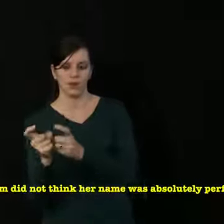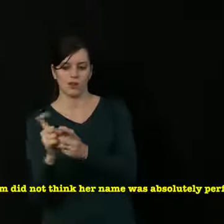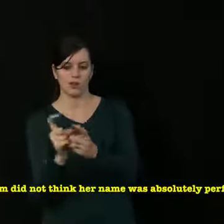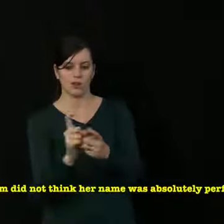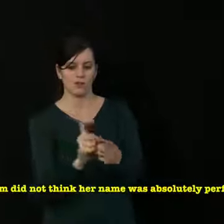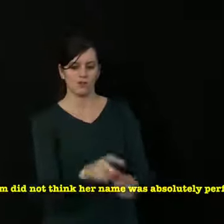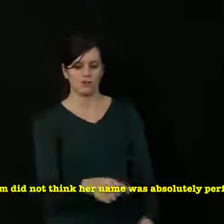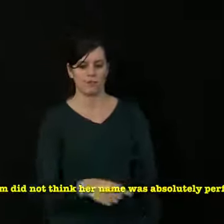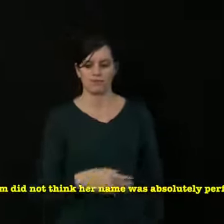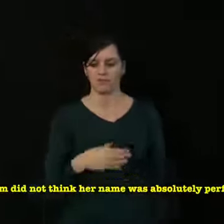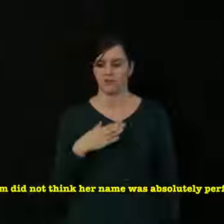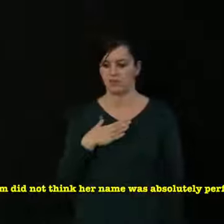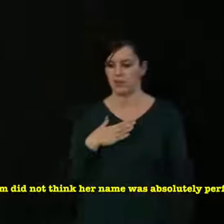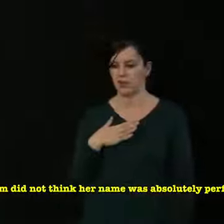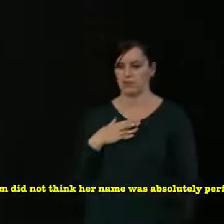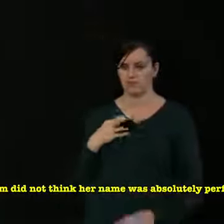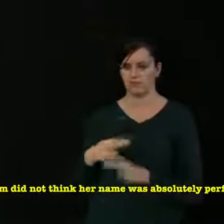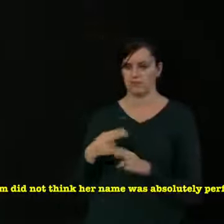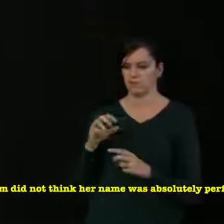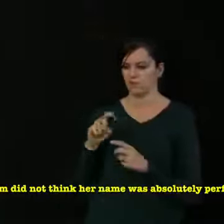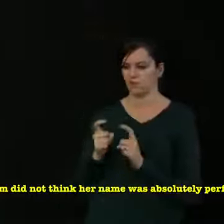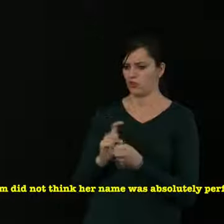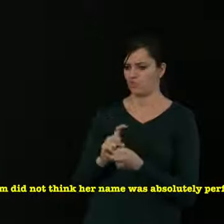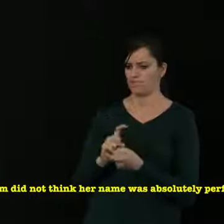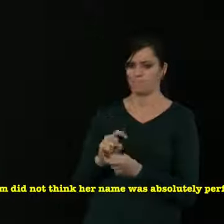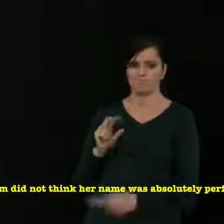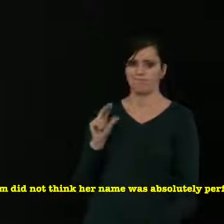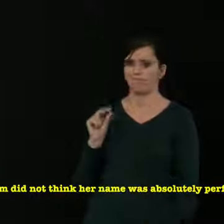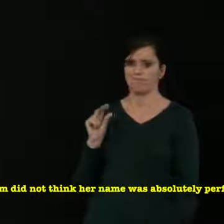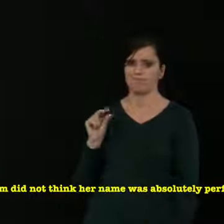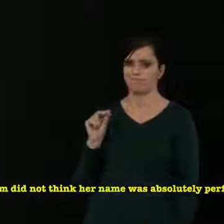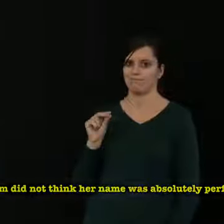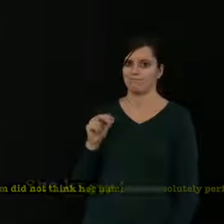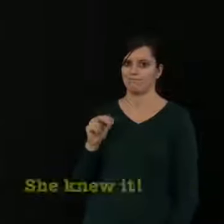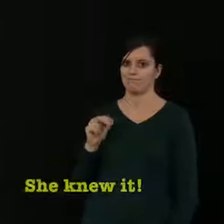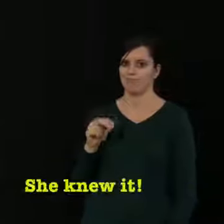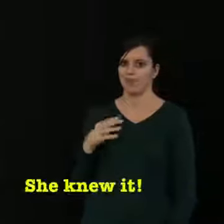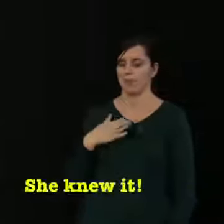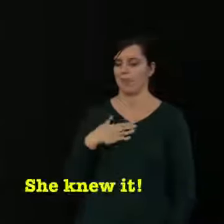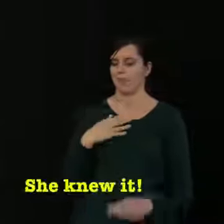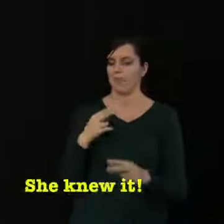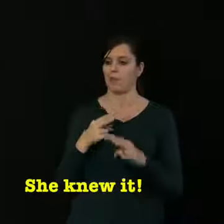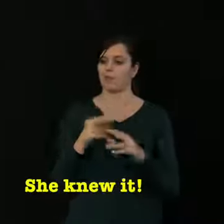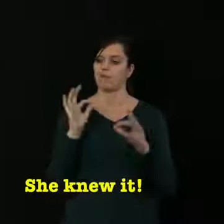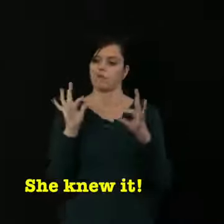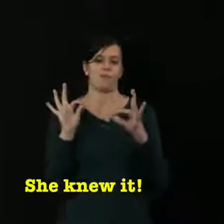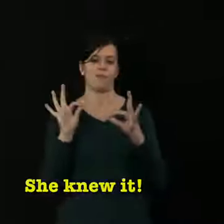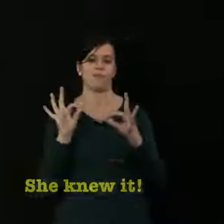Chrysanthemum did not think her name was absolutely perfect. She knew it!